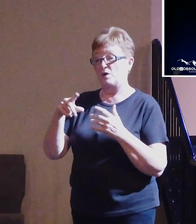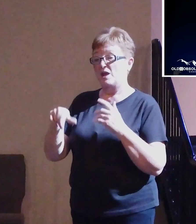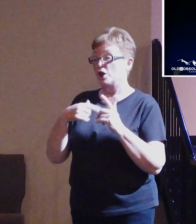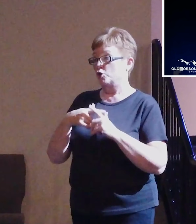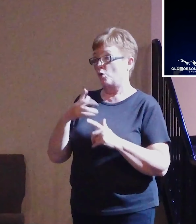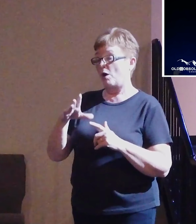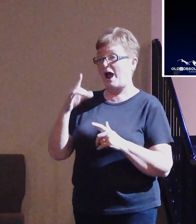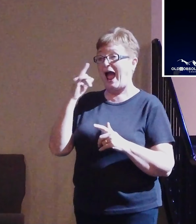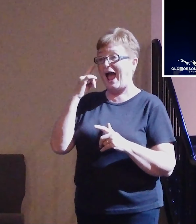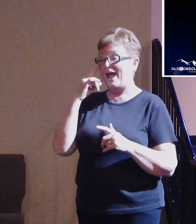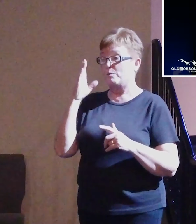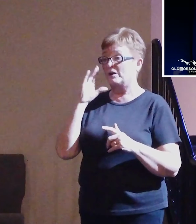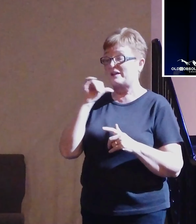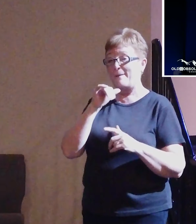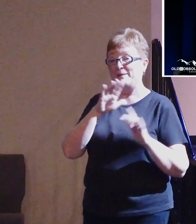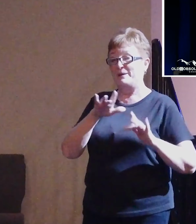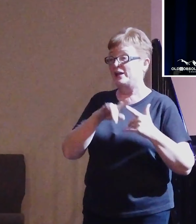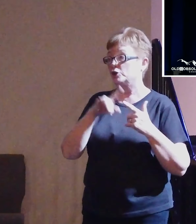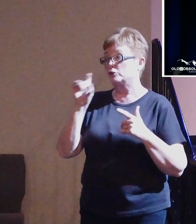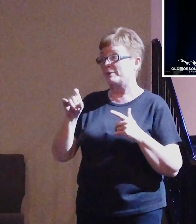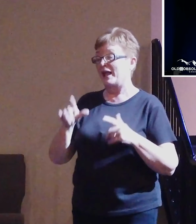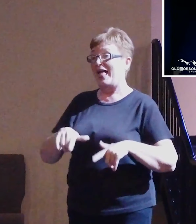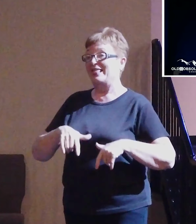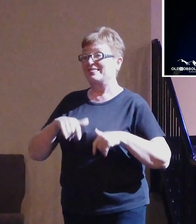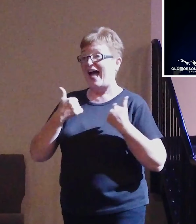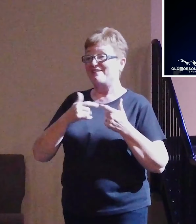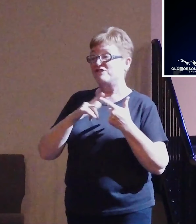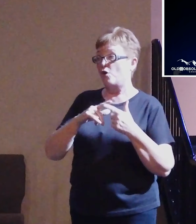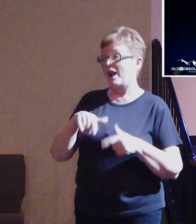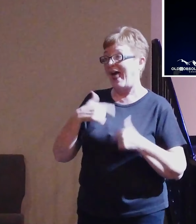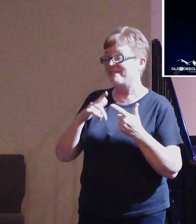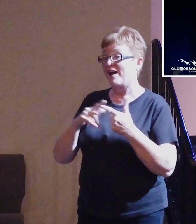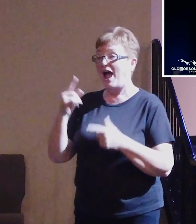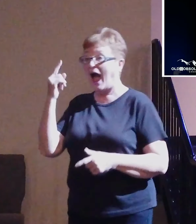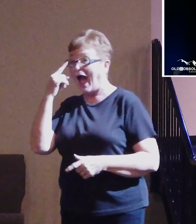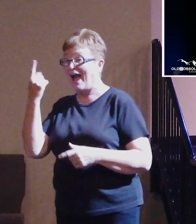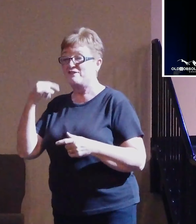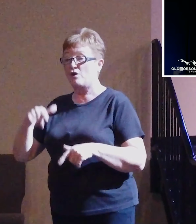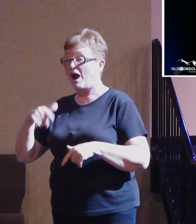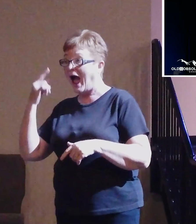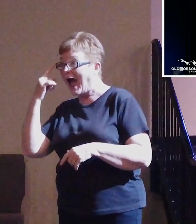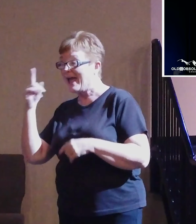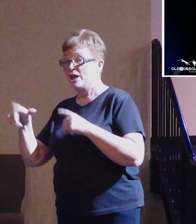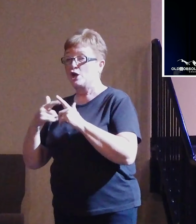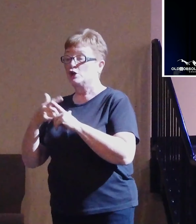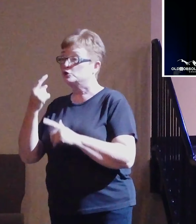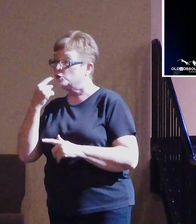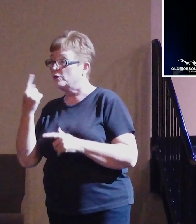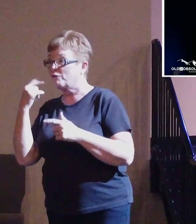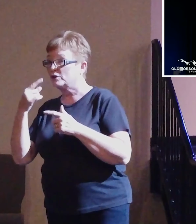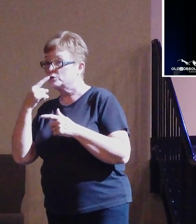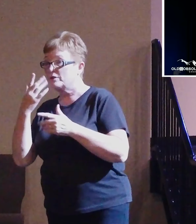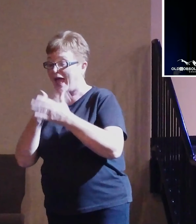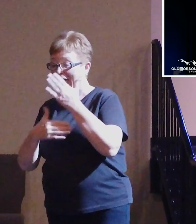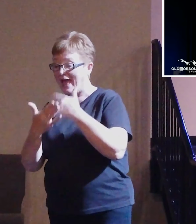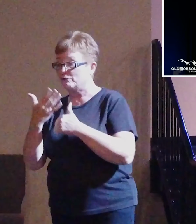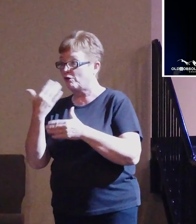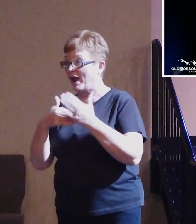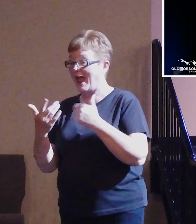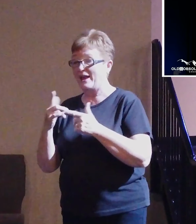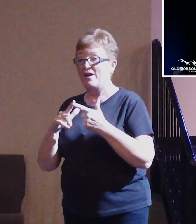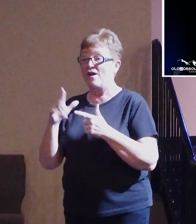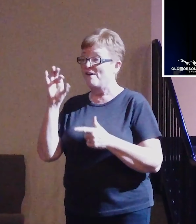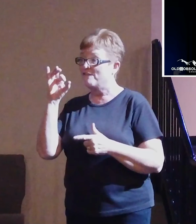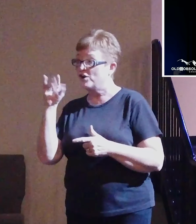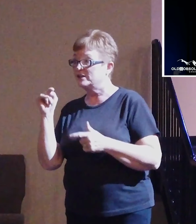it shall be life for life, eye for eye, tooth for tooth, hand for hand, foot